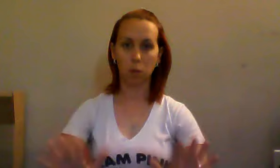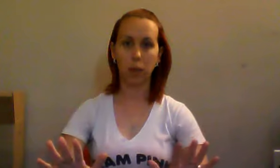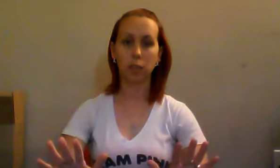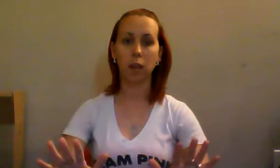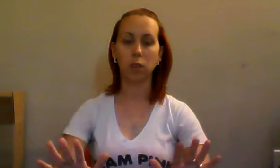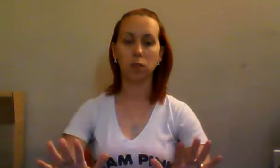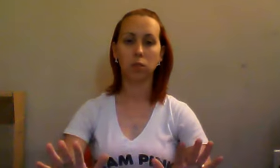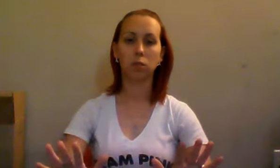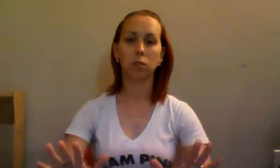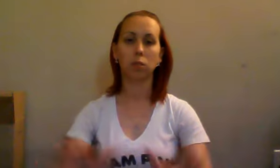Quiet down.